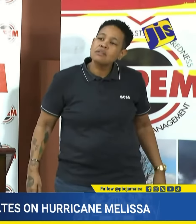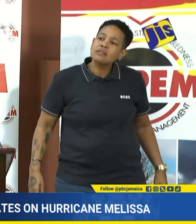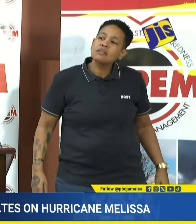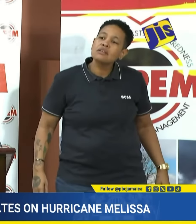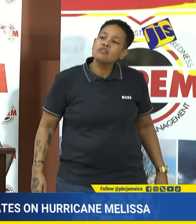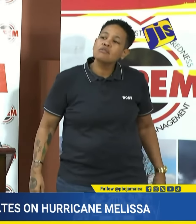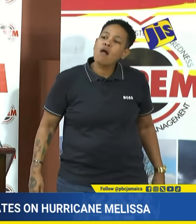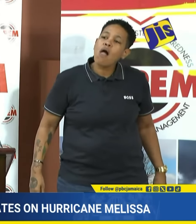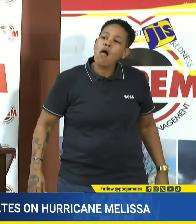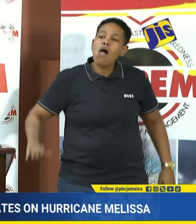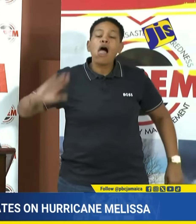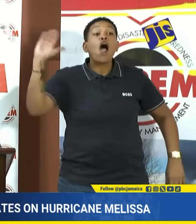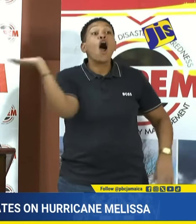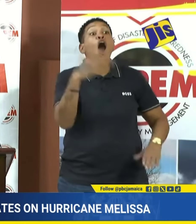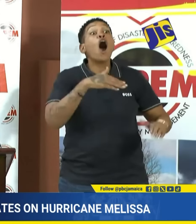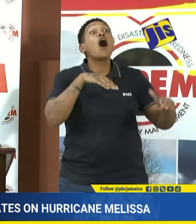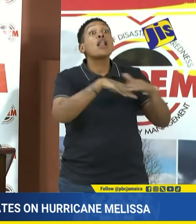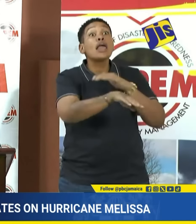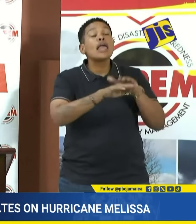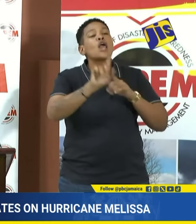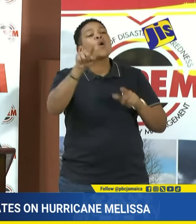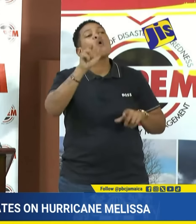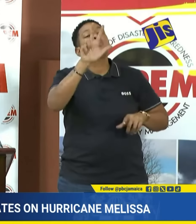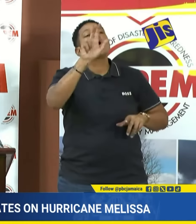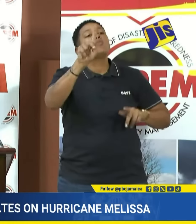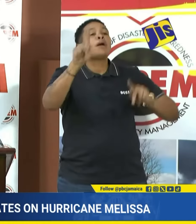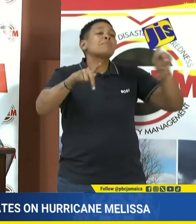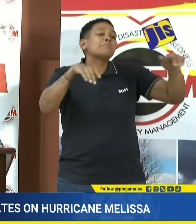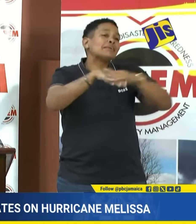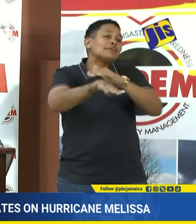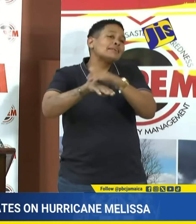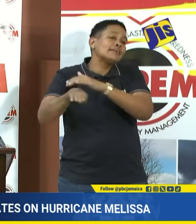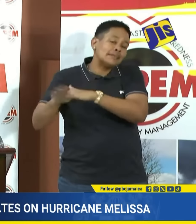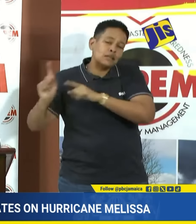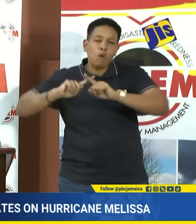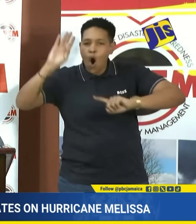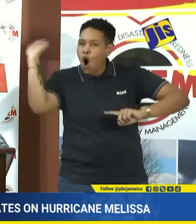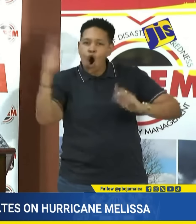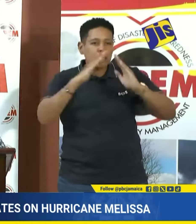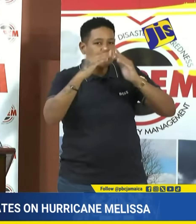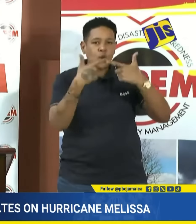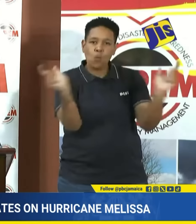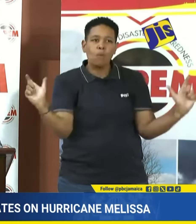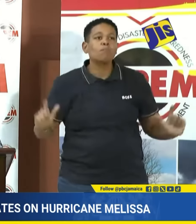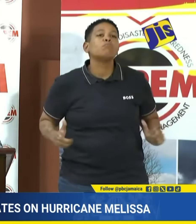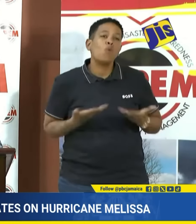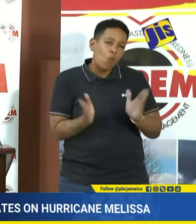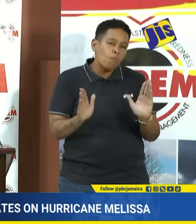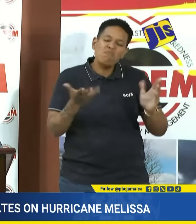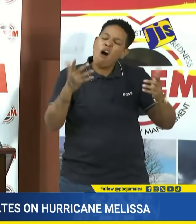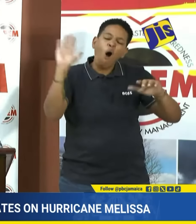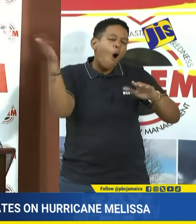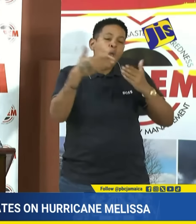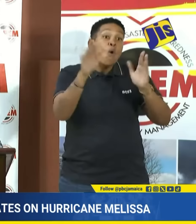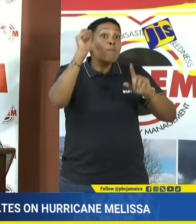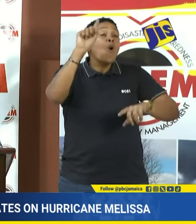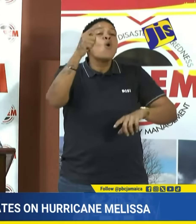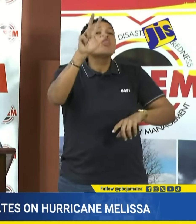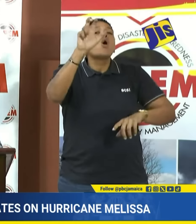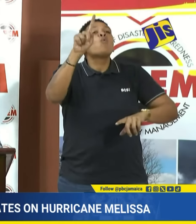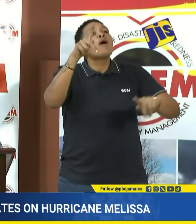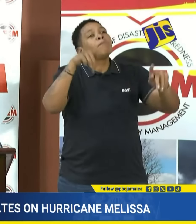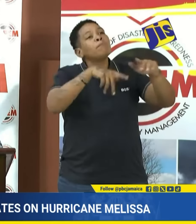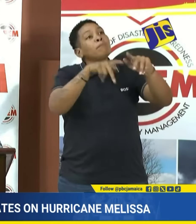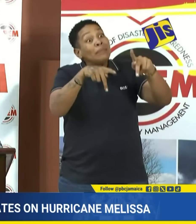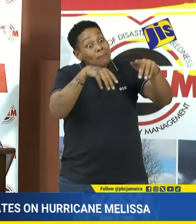So is it? So all are activated, only 31 have individuals having shown up so far. Okay, yes. Understood. Yes. Okay. But